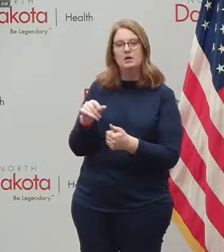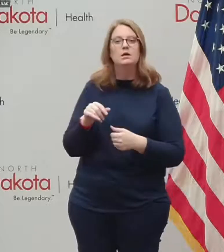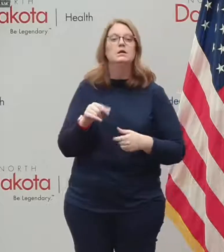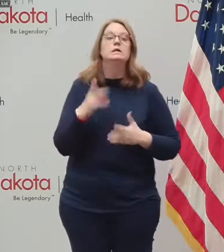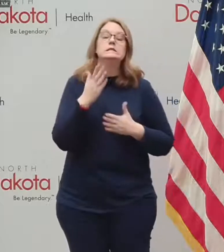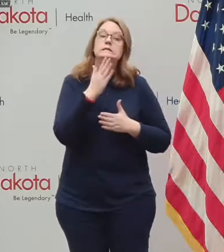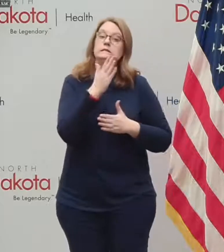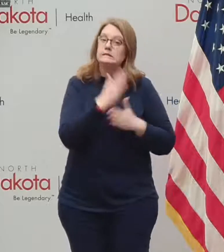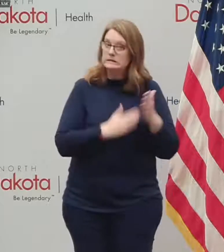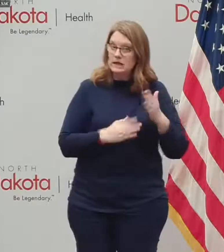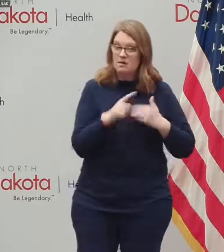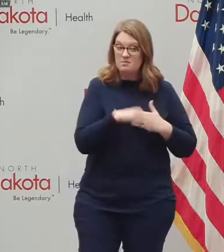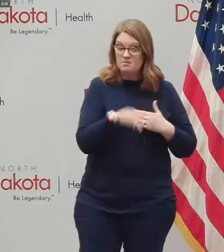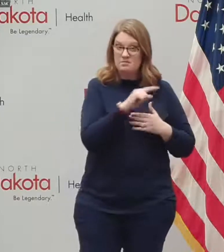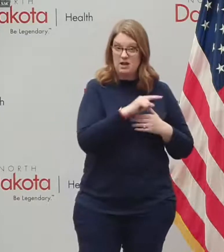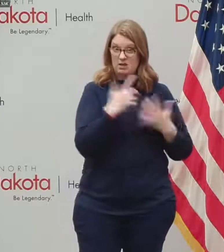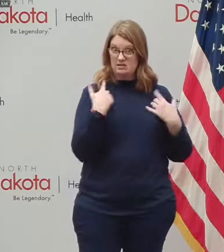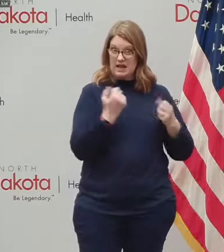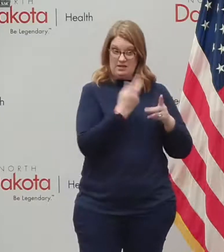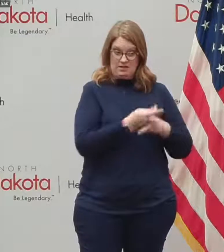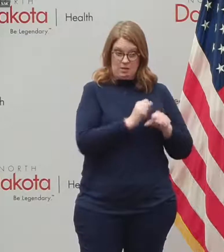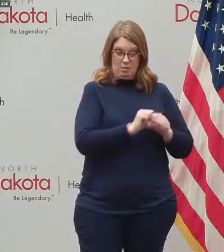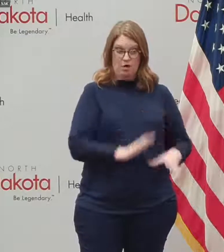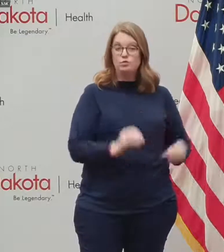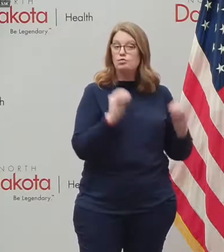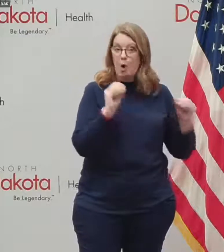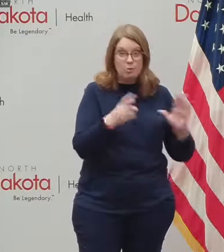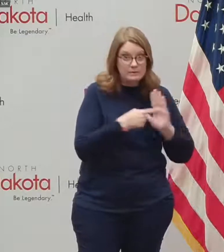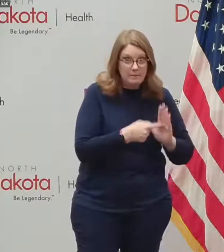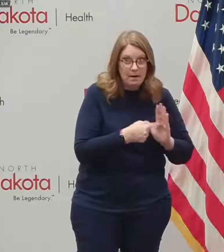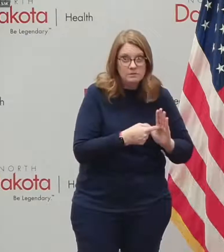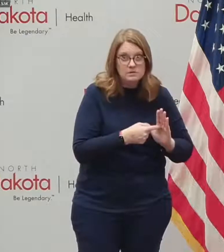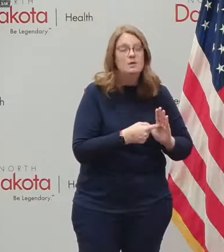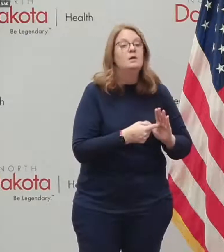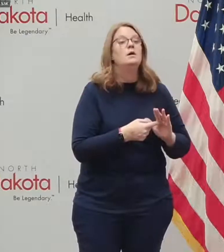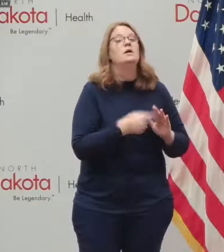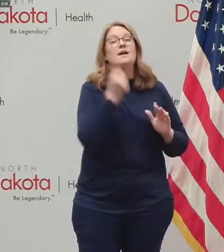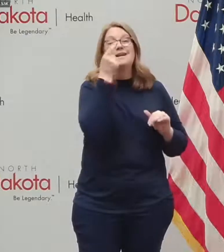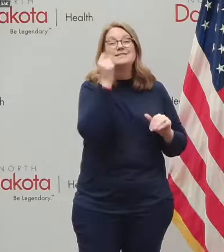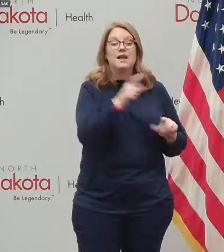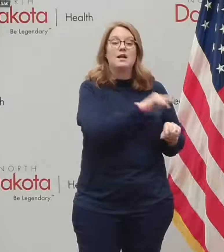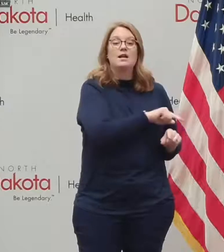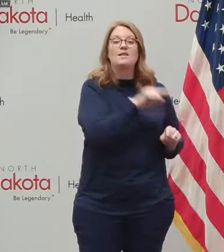some of those asymptomatic healthcare workers are going to be able to go back to